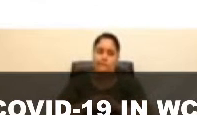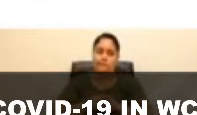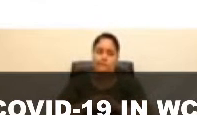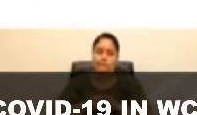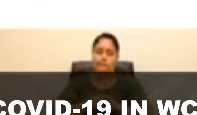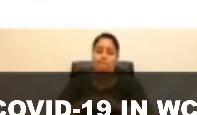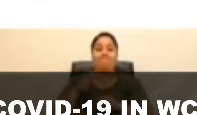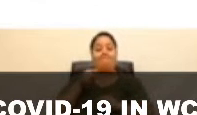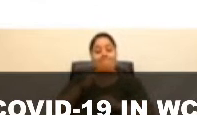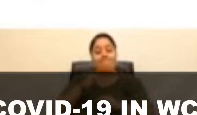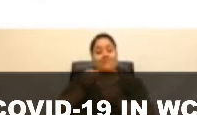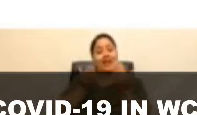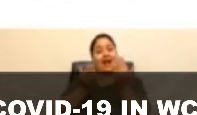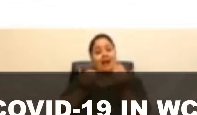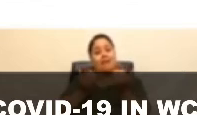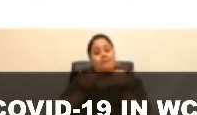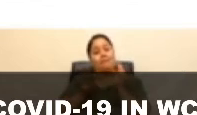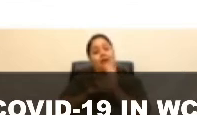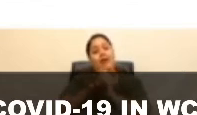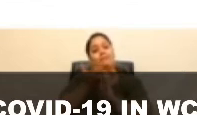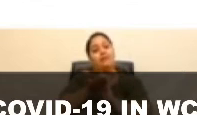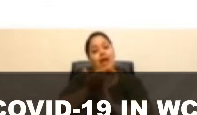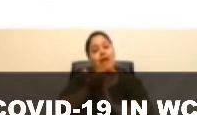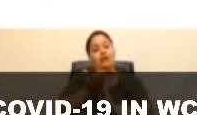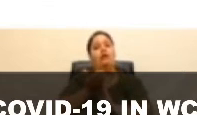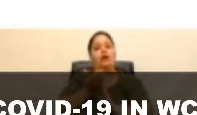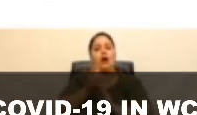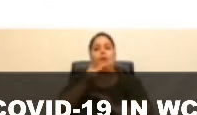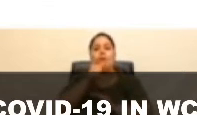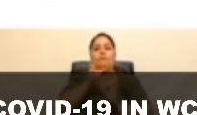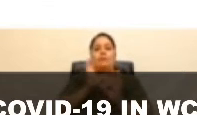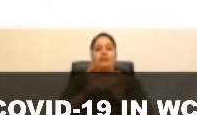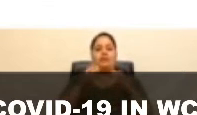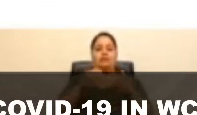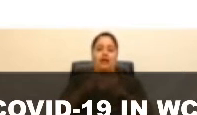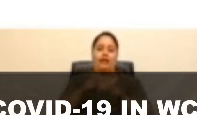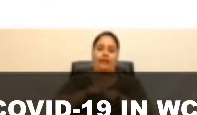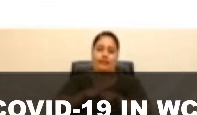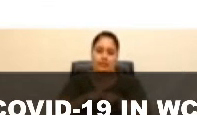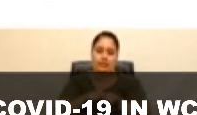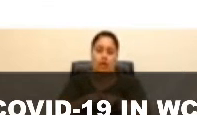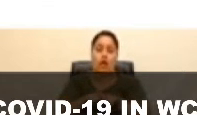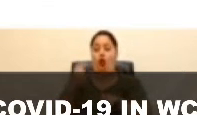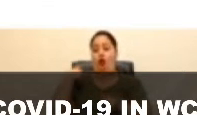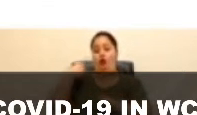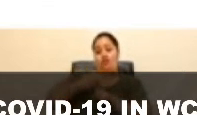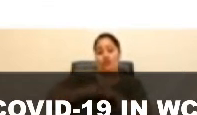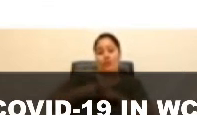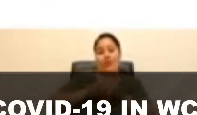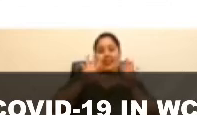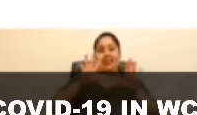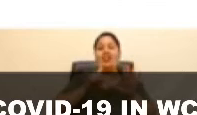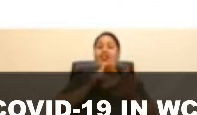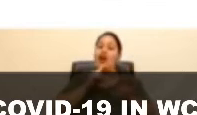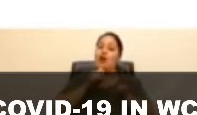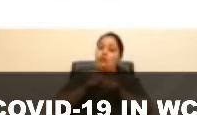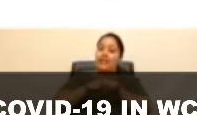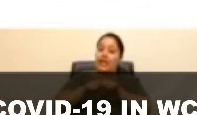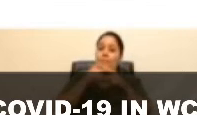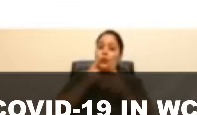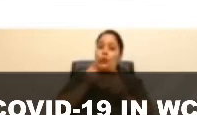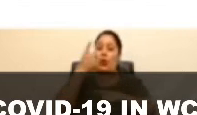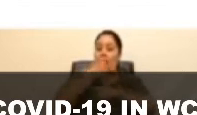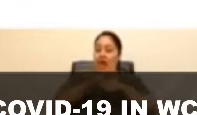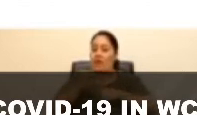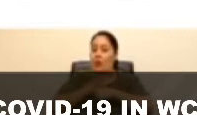on our public sector testing. We reported last week that we do roughly about 10,000 tests a week in the Western Cape,